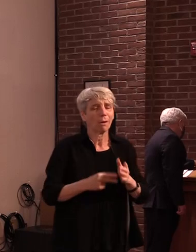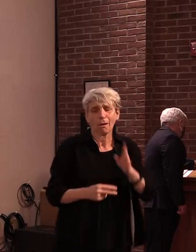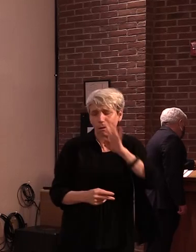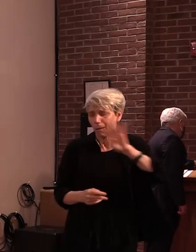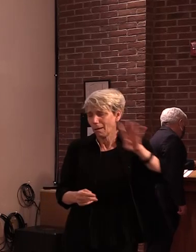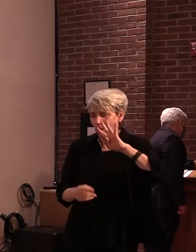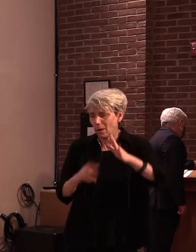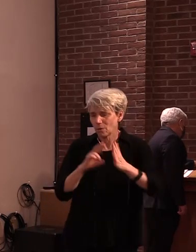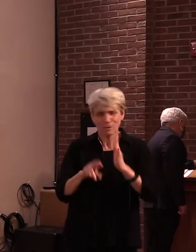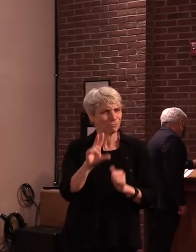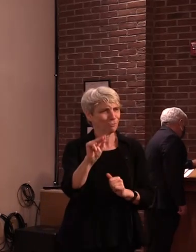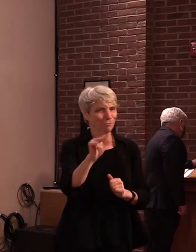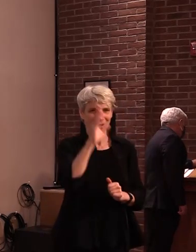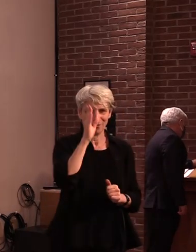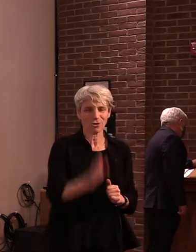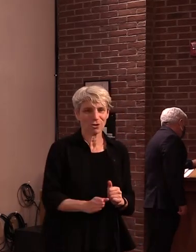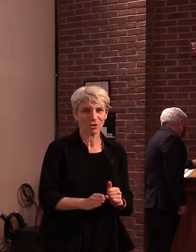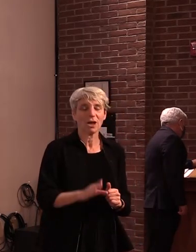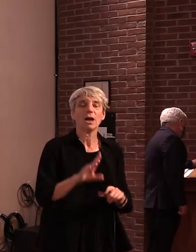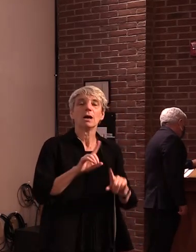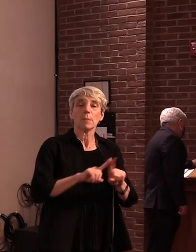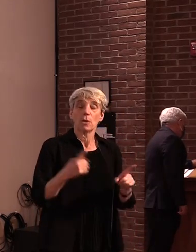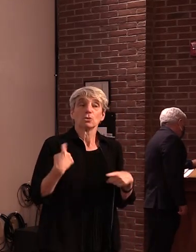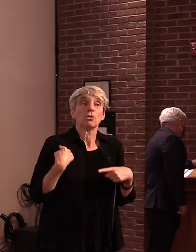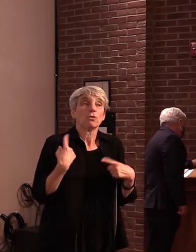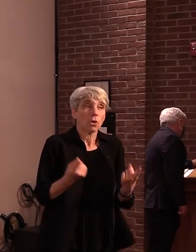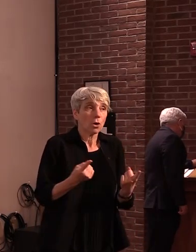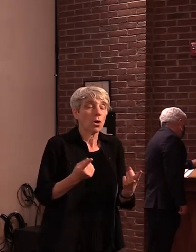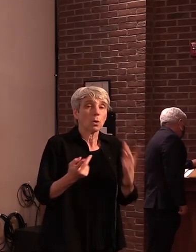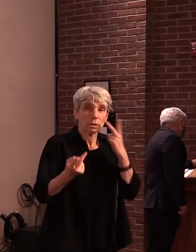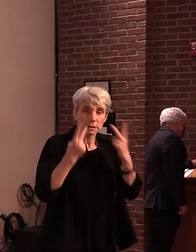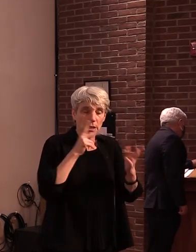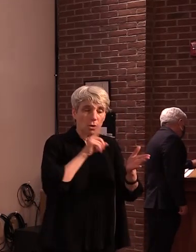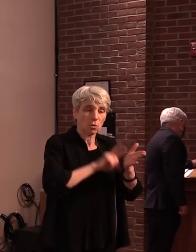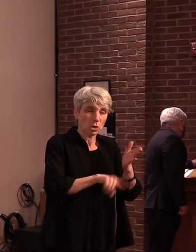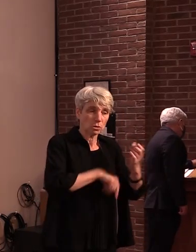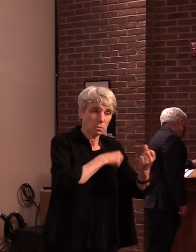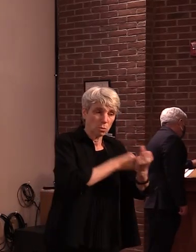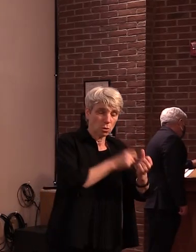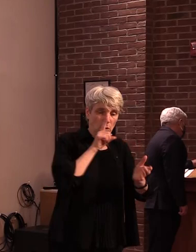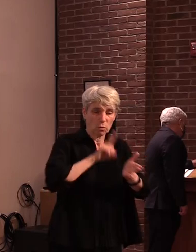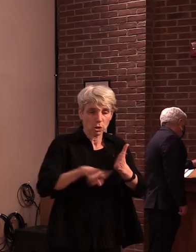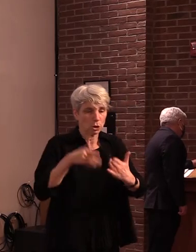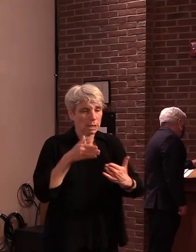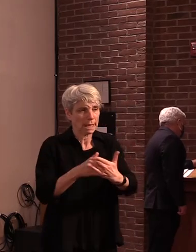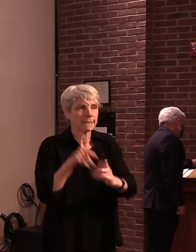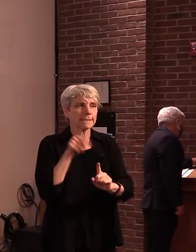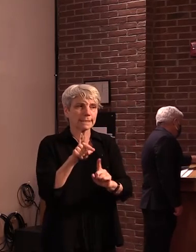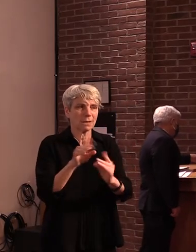sand. But at the moment, we don't think that the weight of evidence is in that place where we can do that.